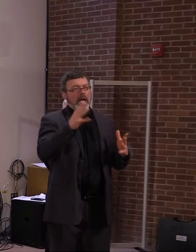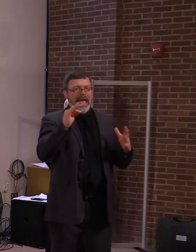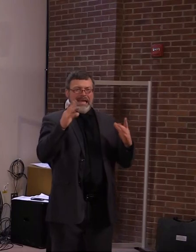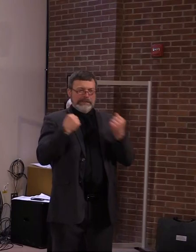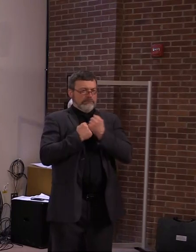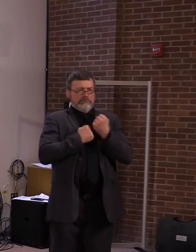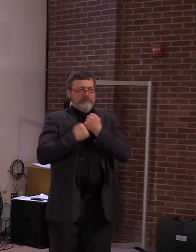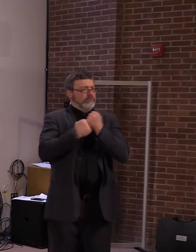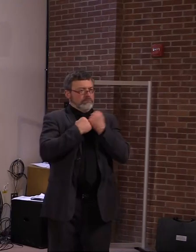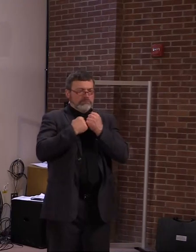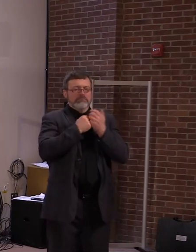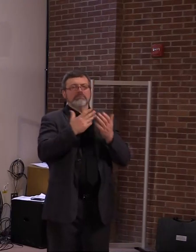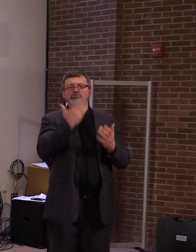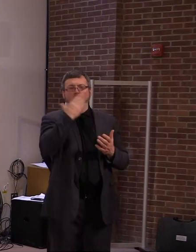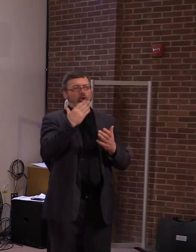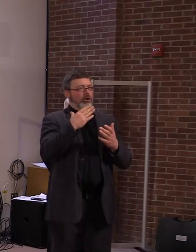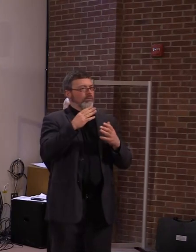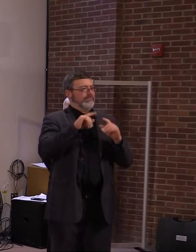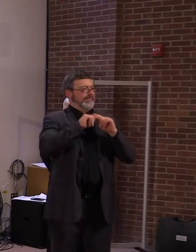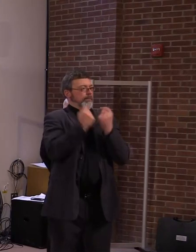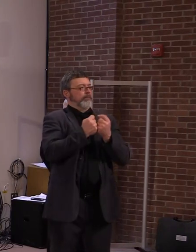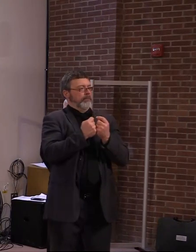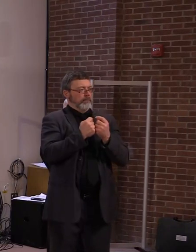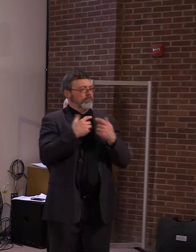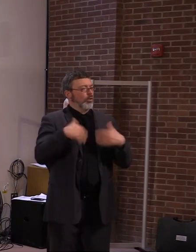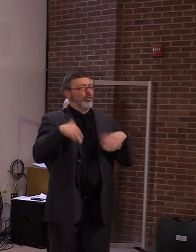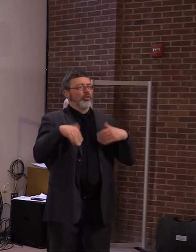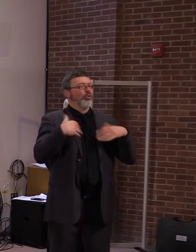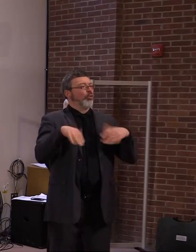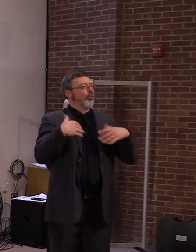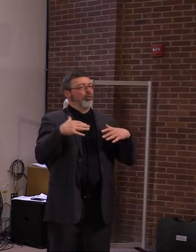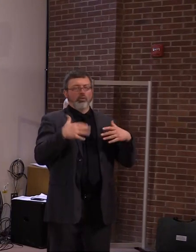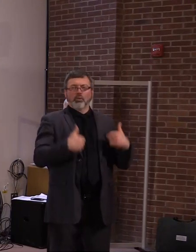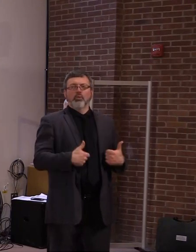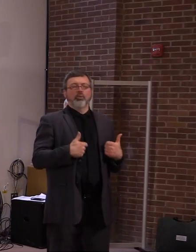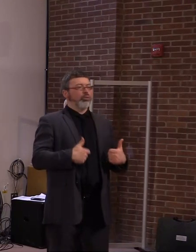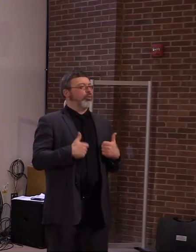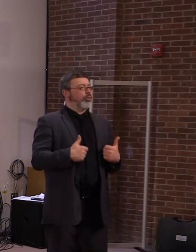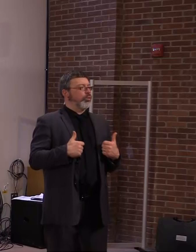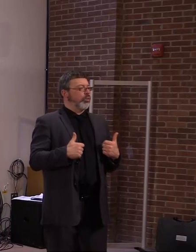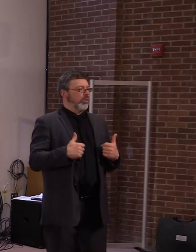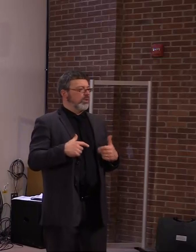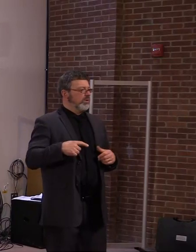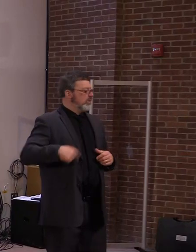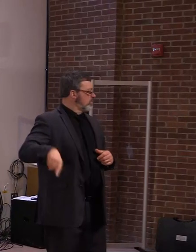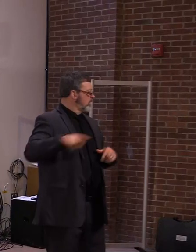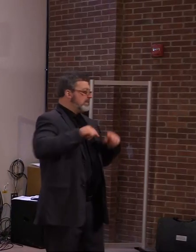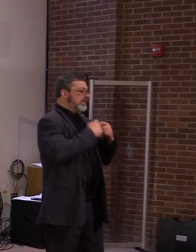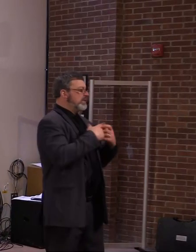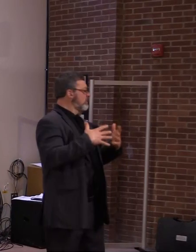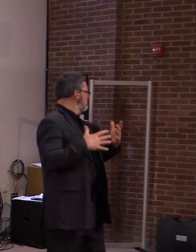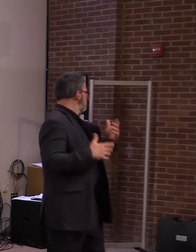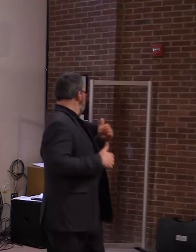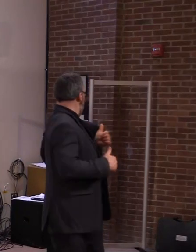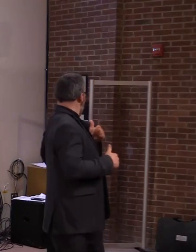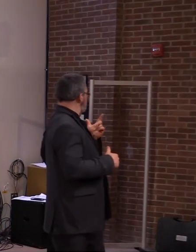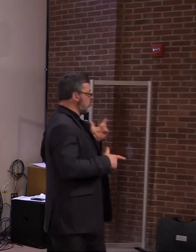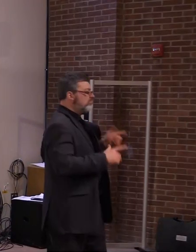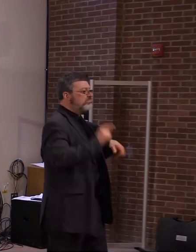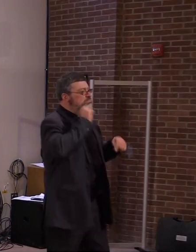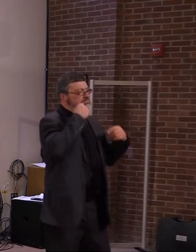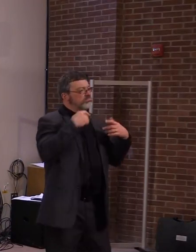time as well. Our whole team appreciates him. It's a team atmosphere, right? I mean, he's one part of